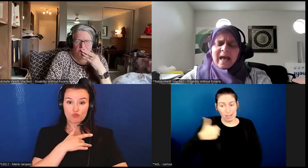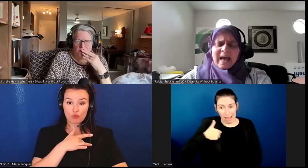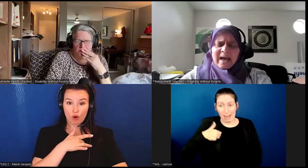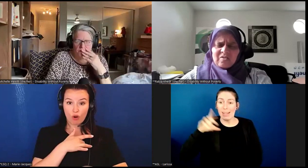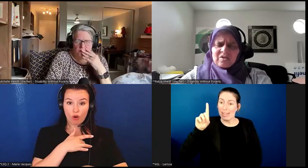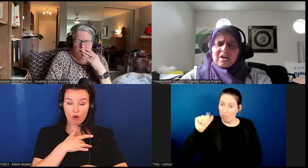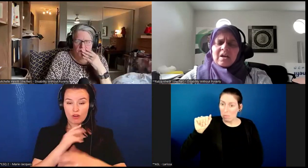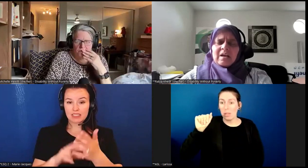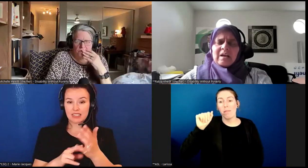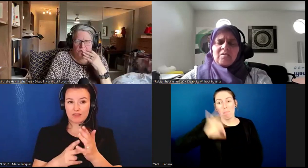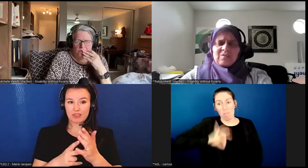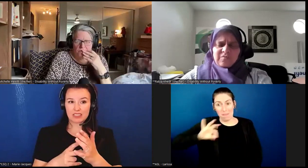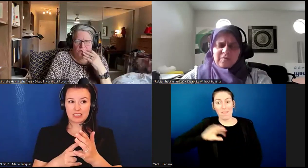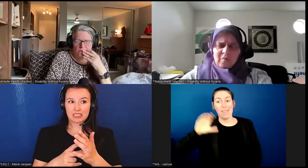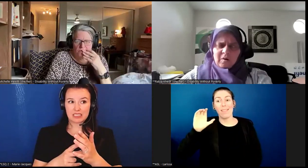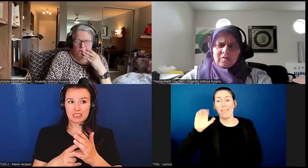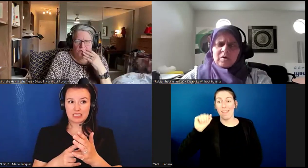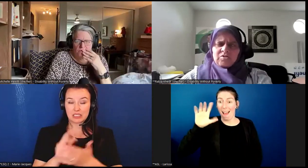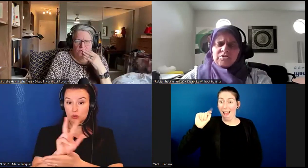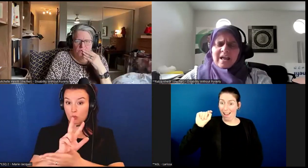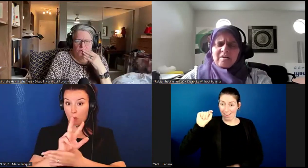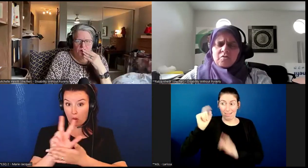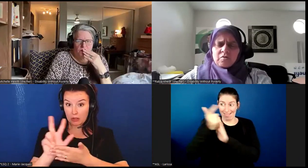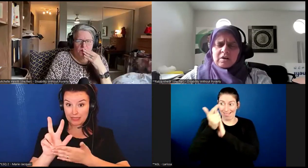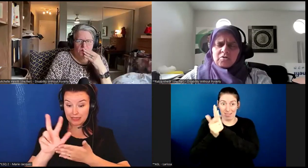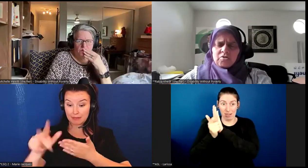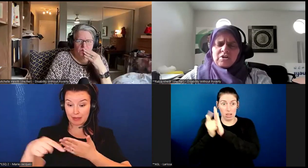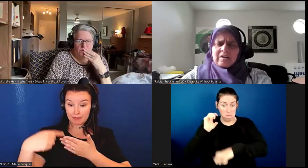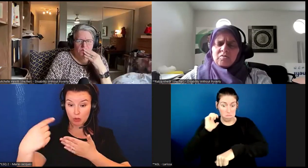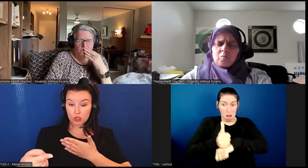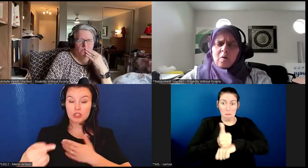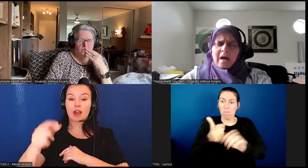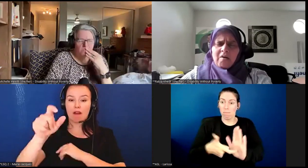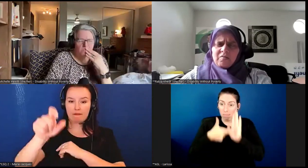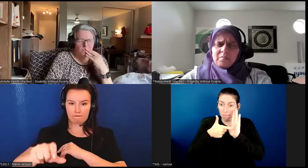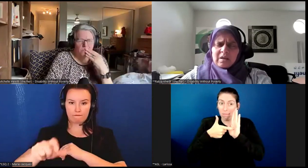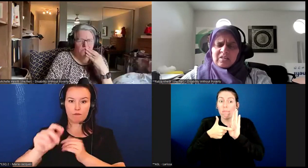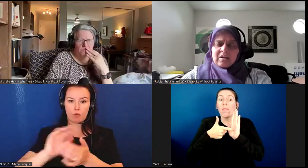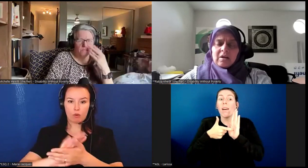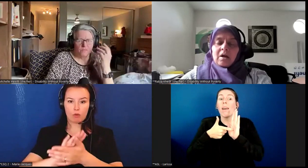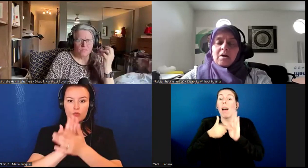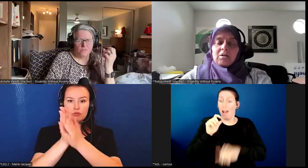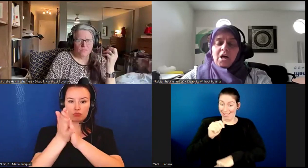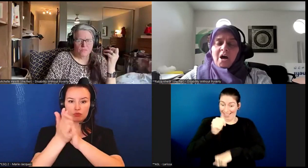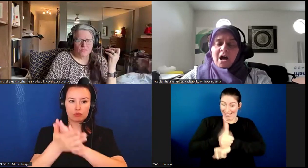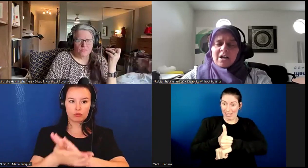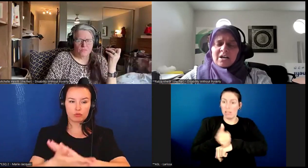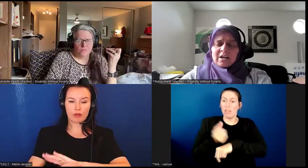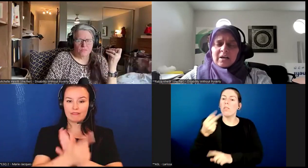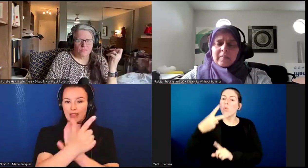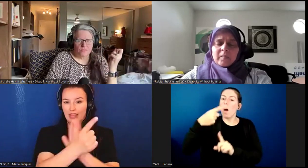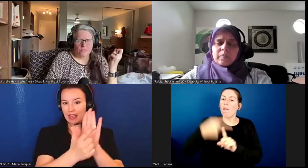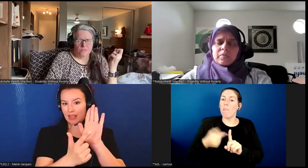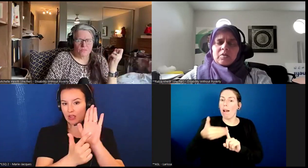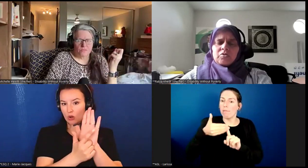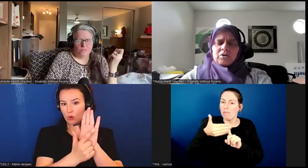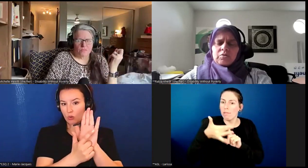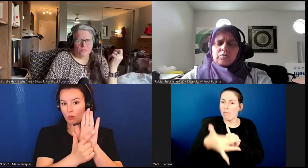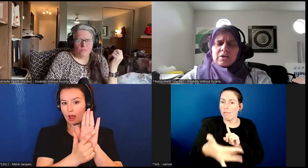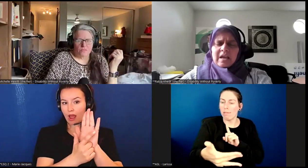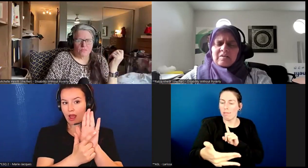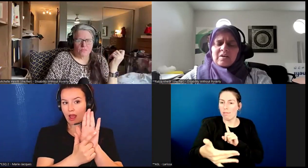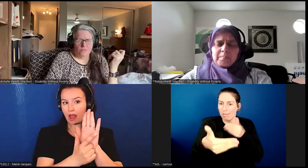Benefit Act into force, which then triggers a 12-month clock